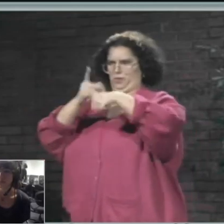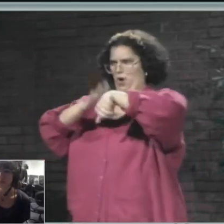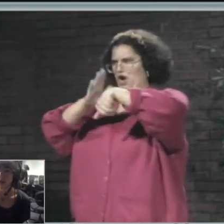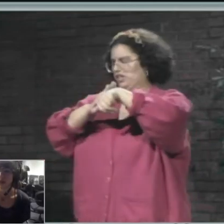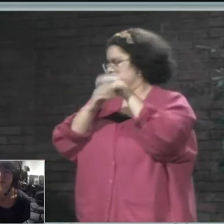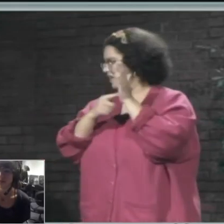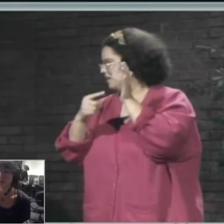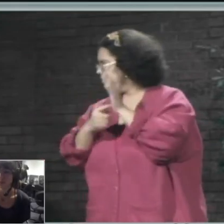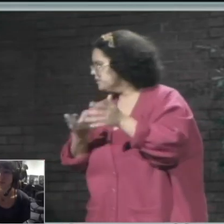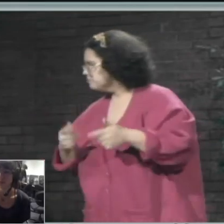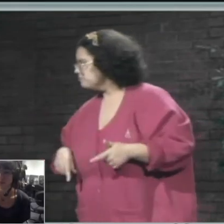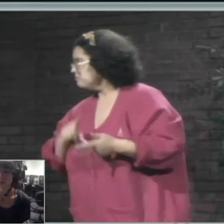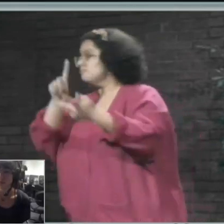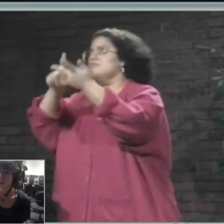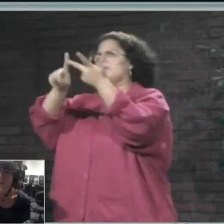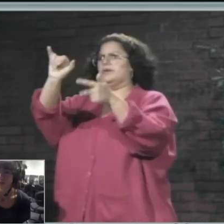That is a big warning sign.